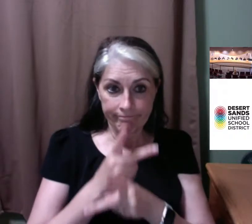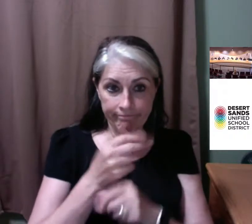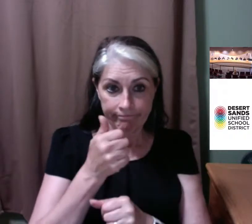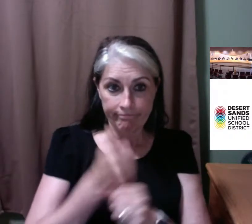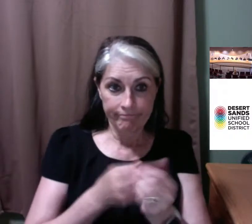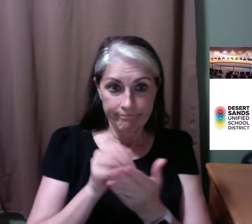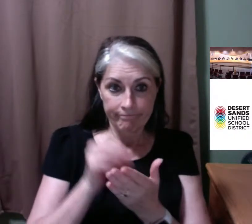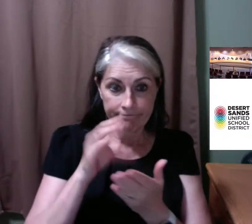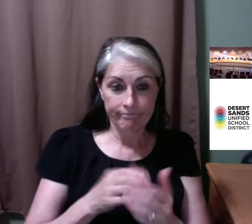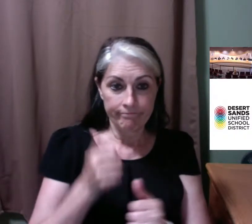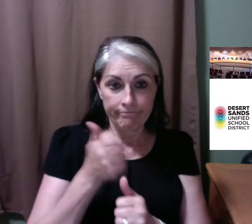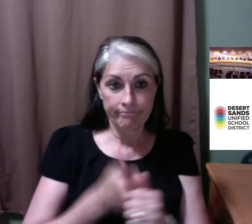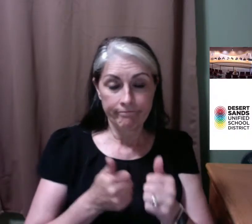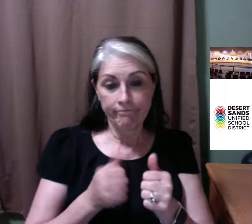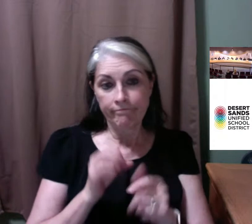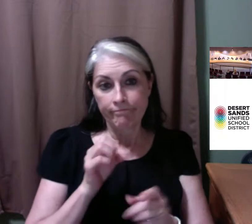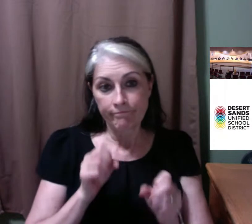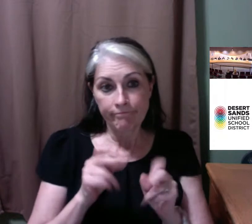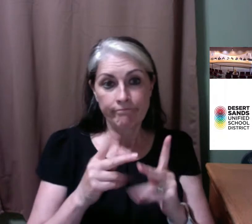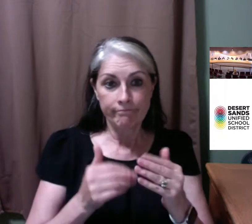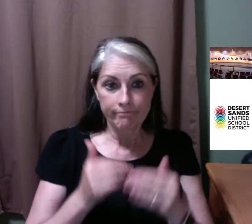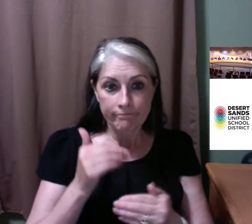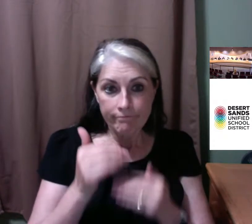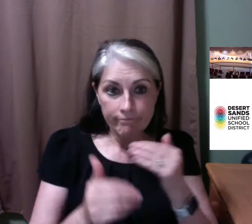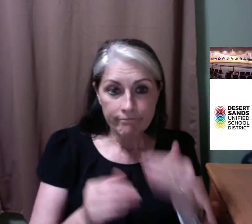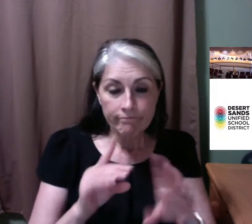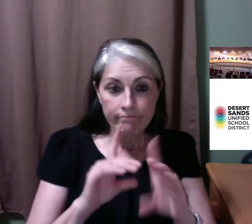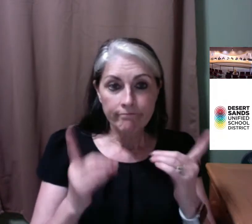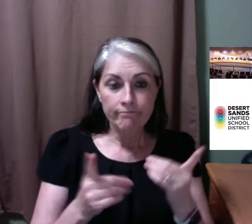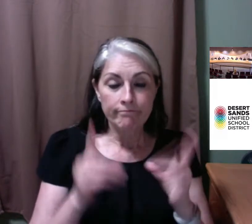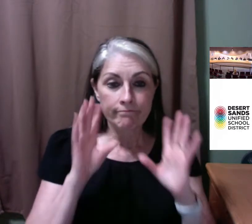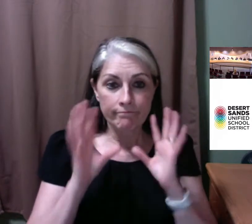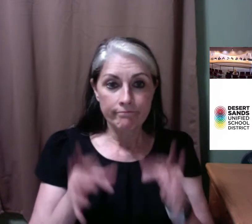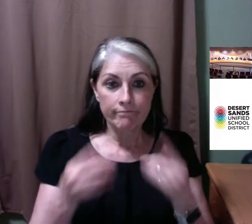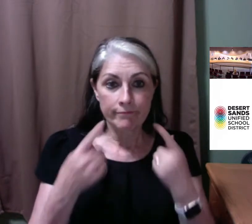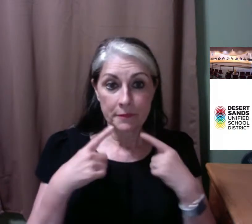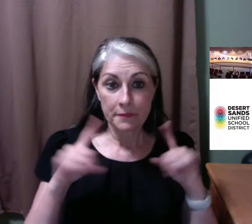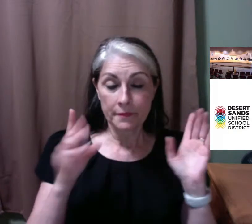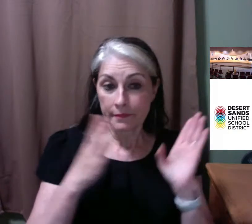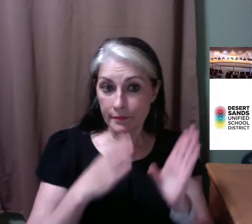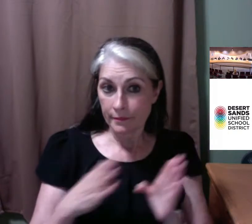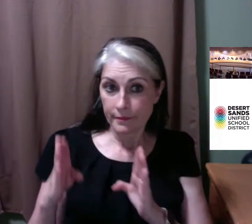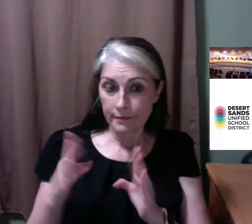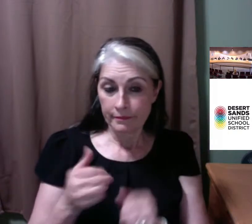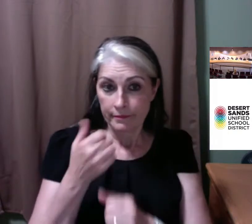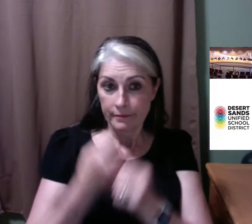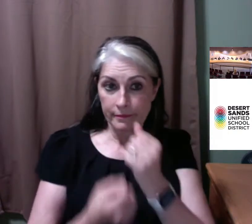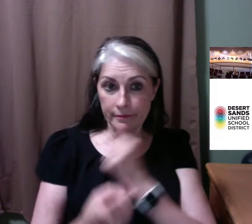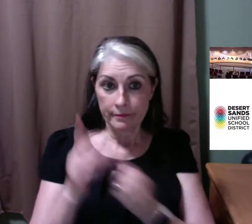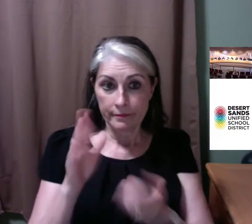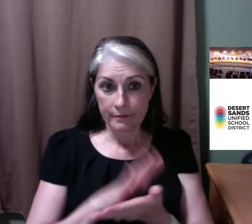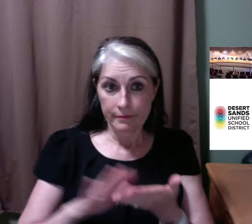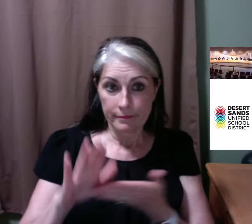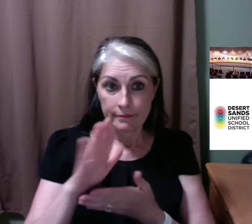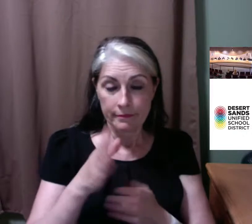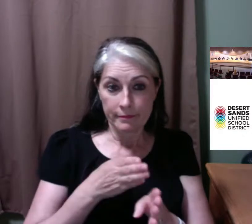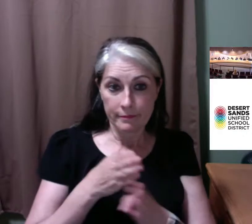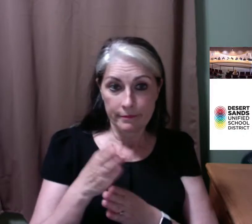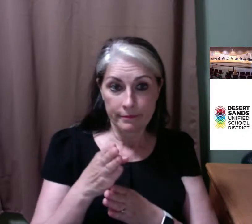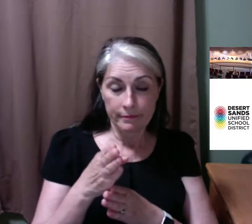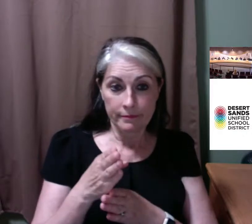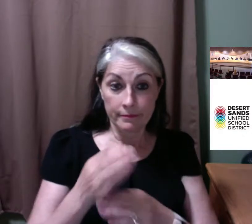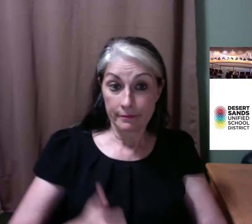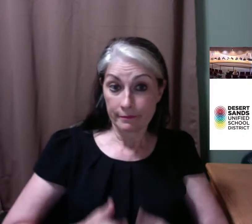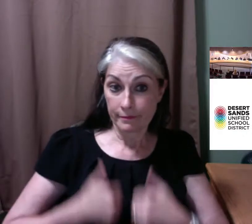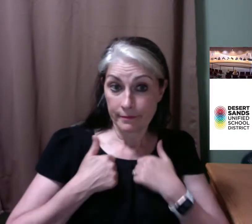one opportunity at a time and being the district of choice to successfully prepare every student for college, career, and